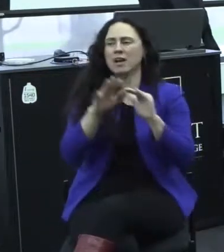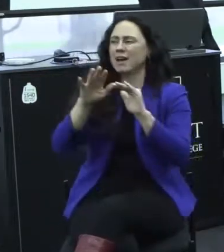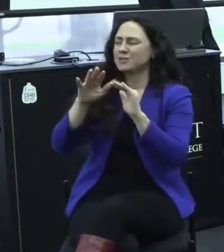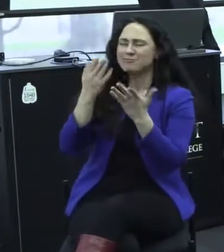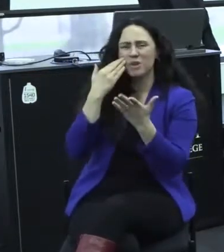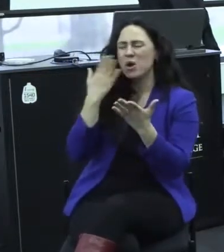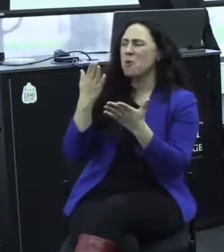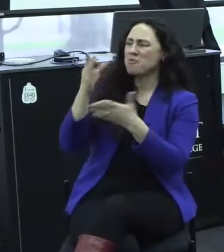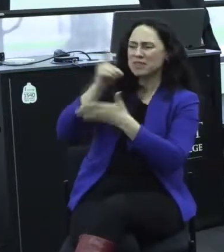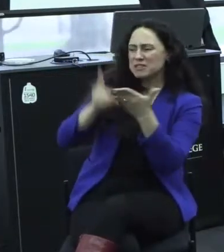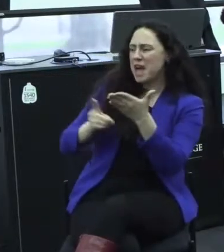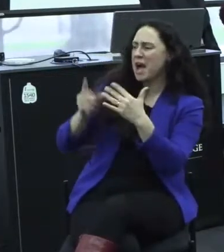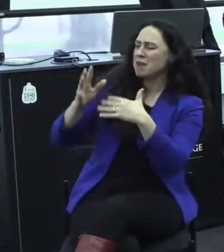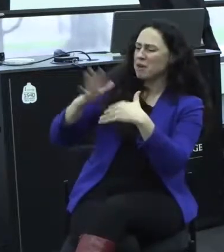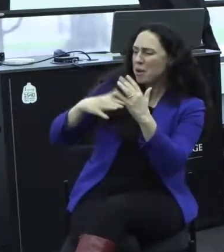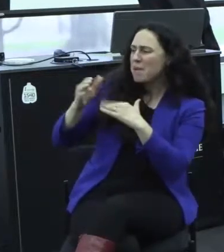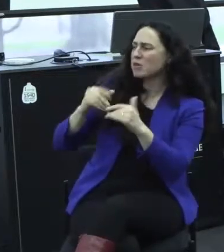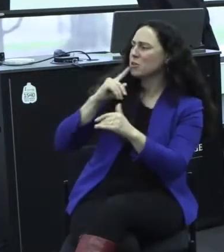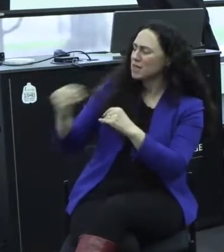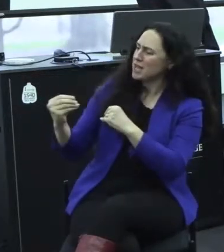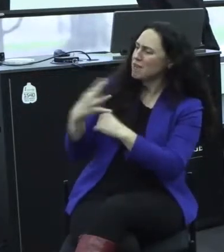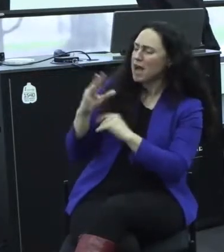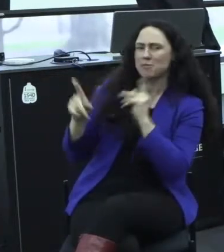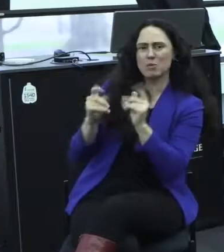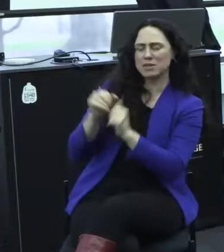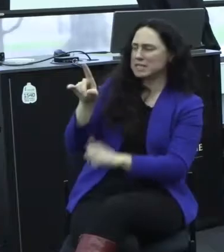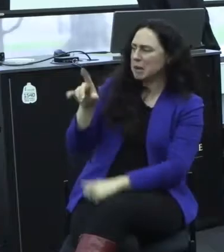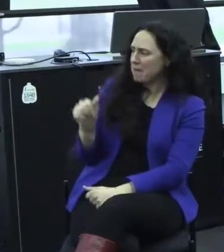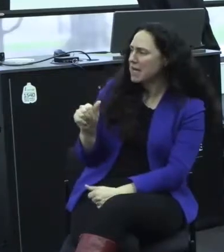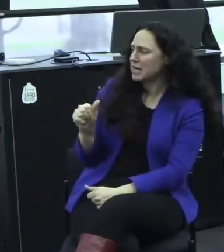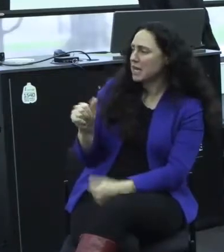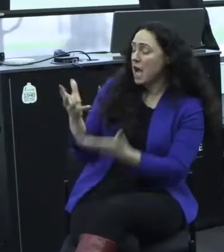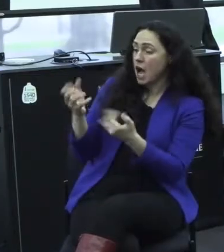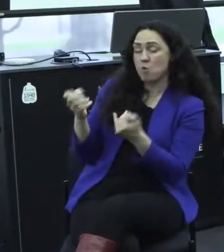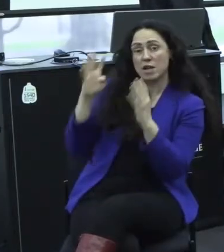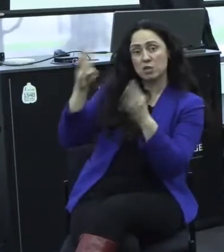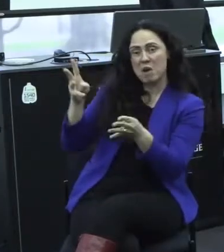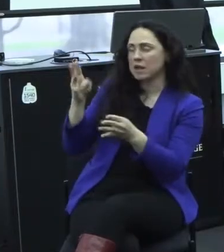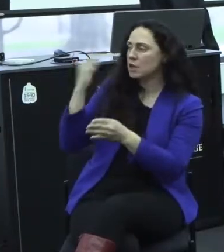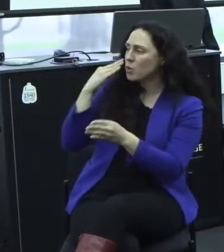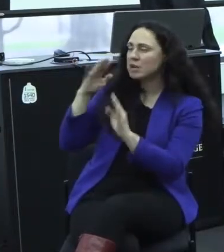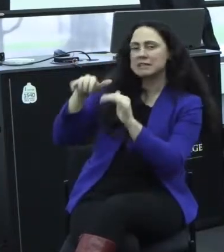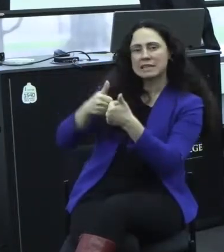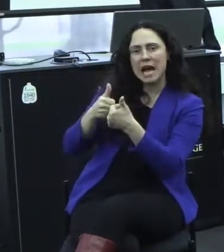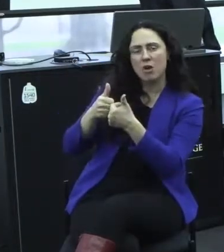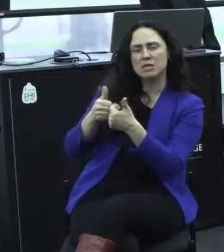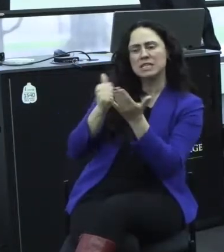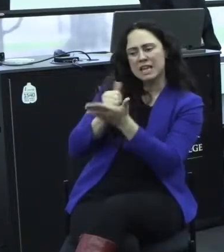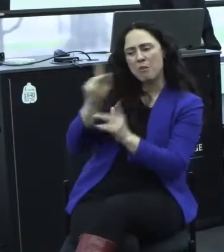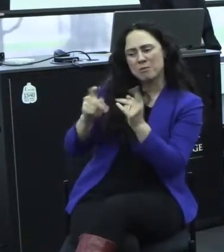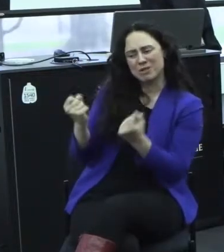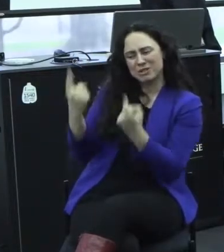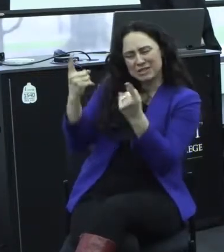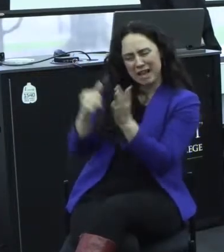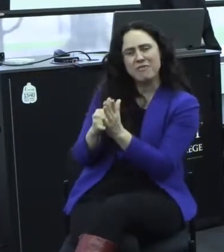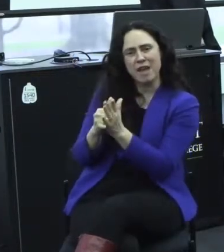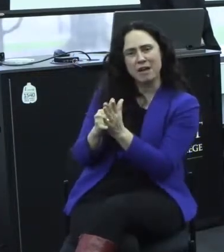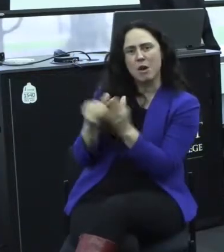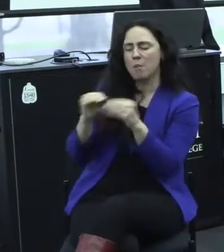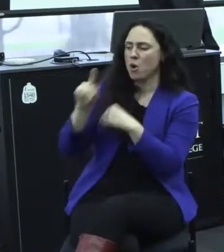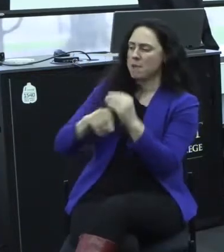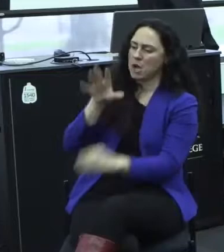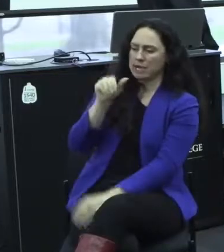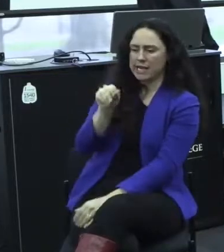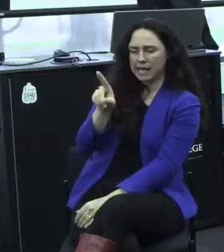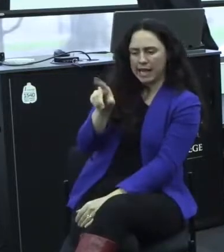buildings affect people with disabilities, and we wanted to create an awareness of how we can bring this attention to people so they can understand more about